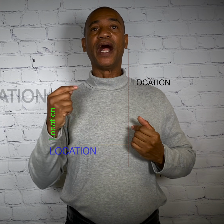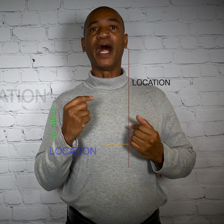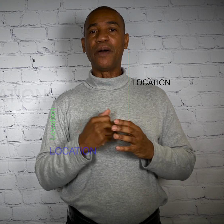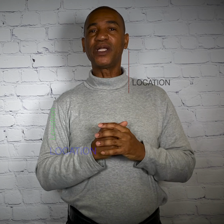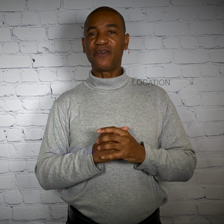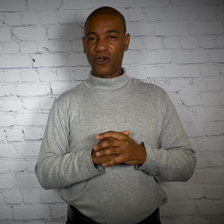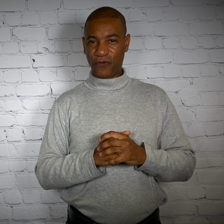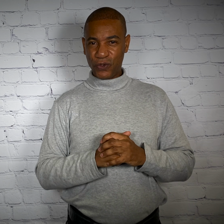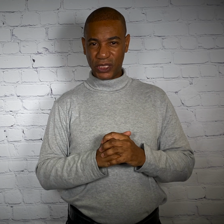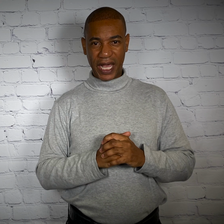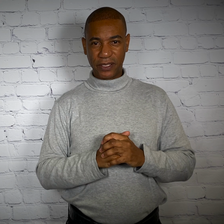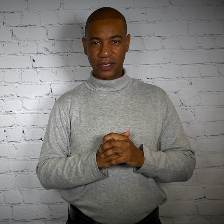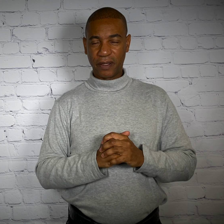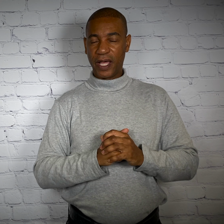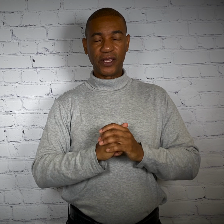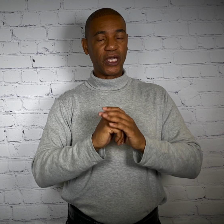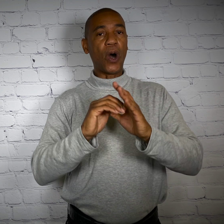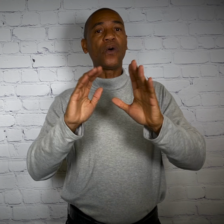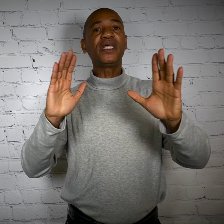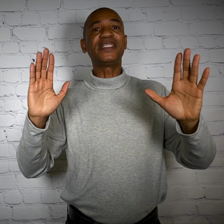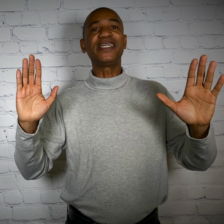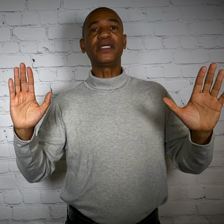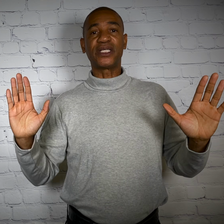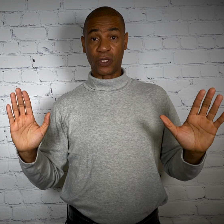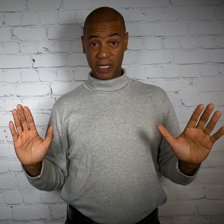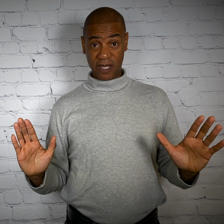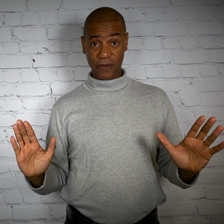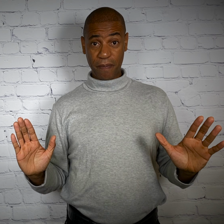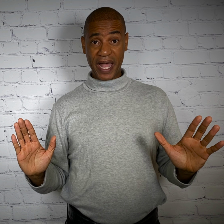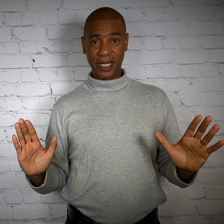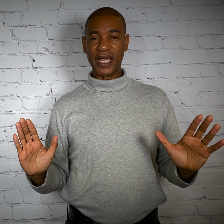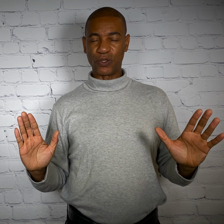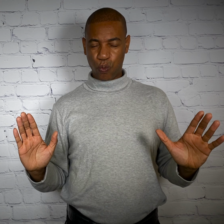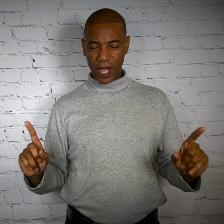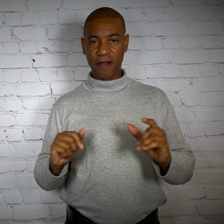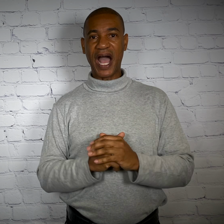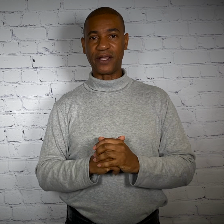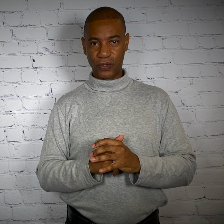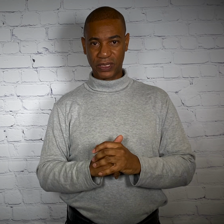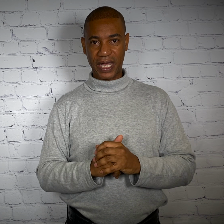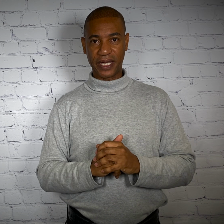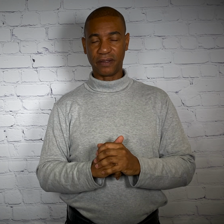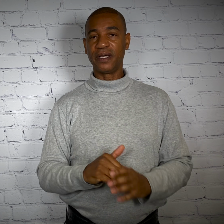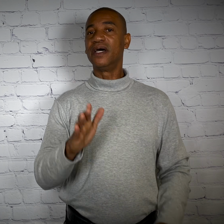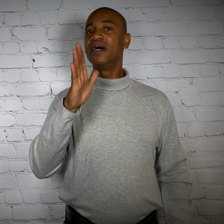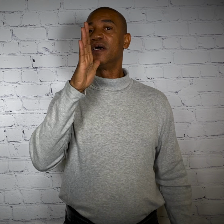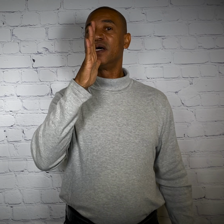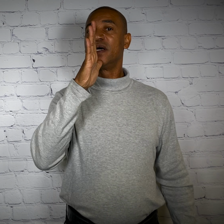I want to give you a few signs. The only thing is going to be different about it is where I do the sign.